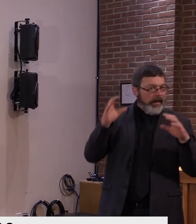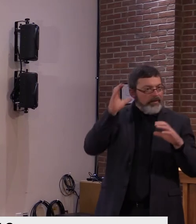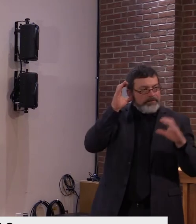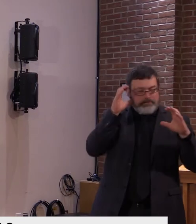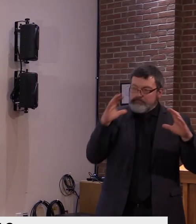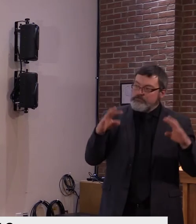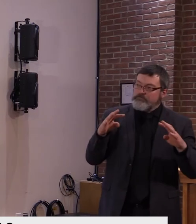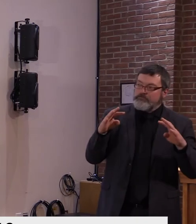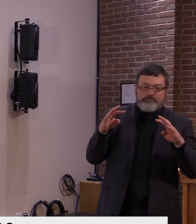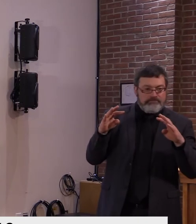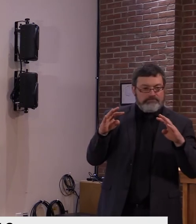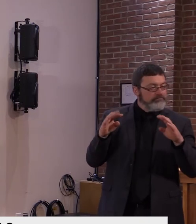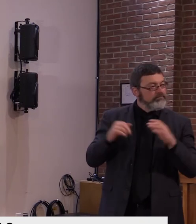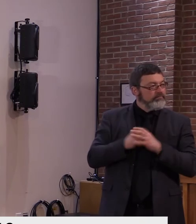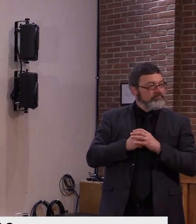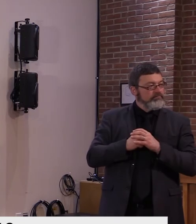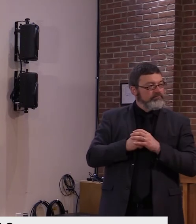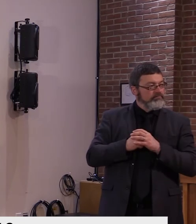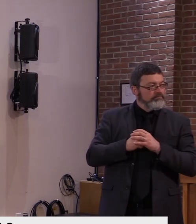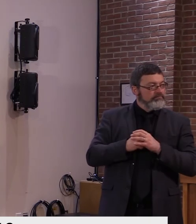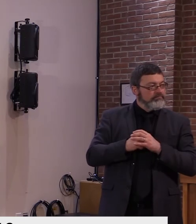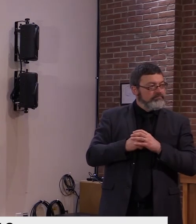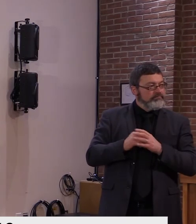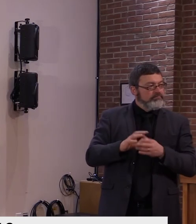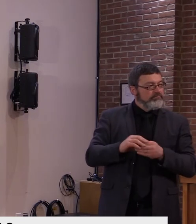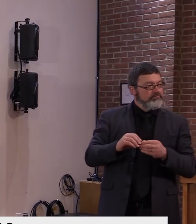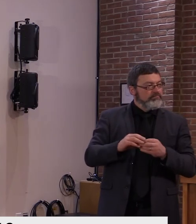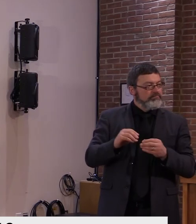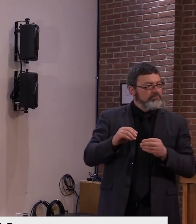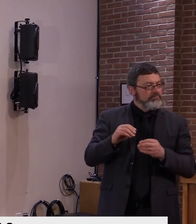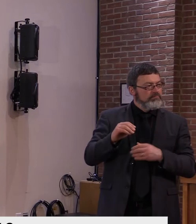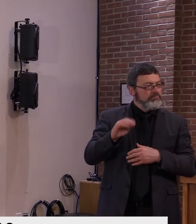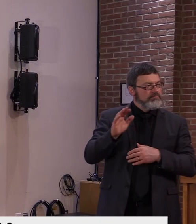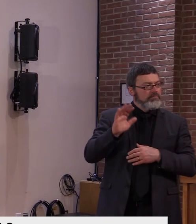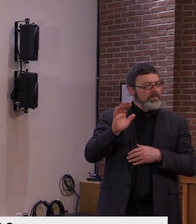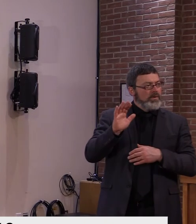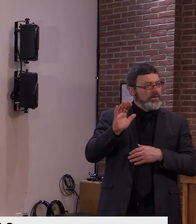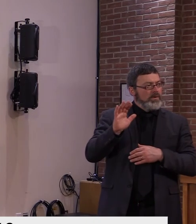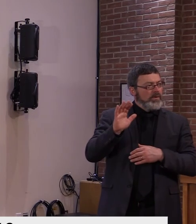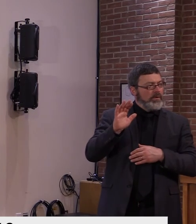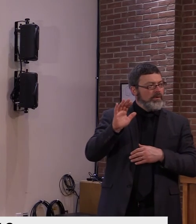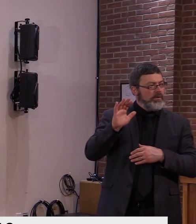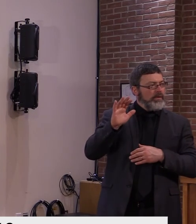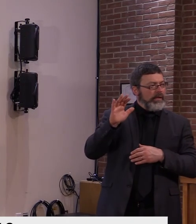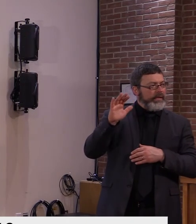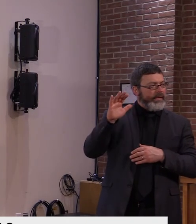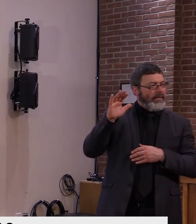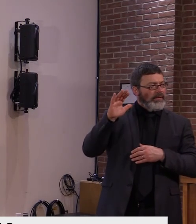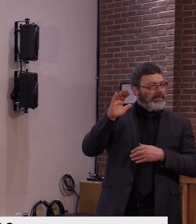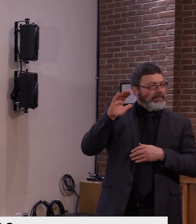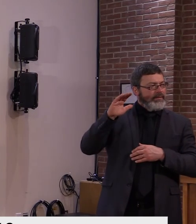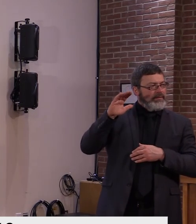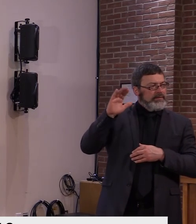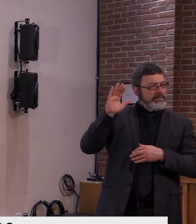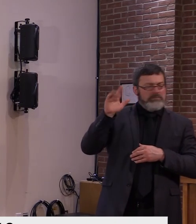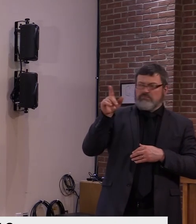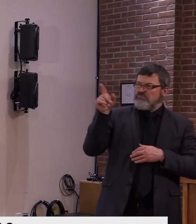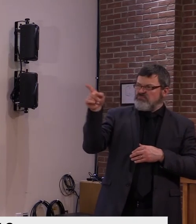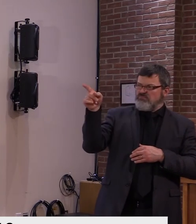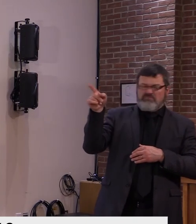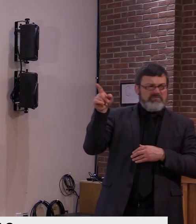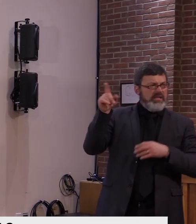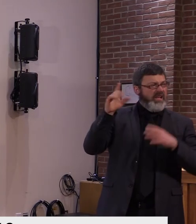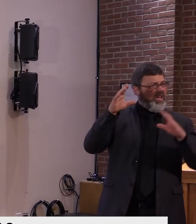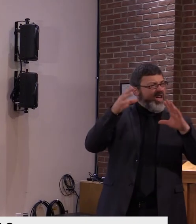the performance by the whole, by the governor's team has been outstanding. I think that the evidence for that is all